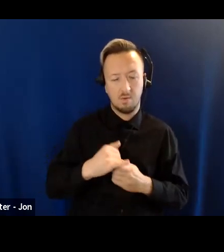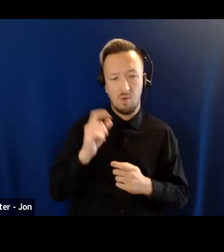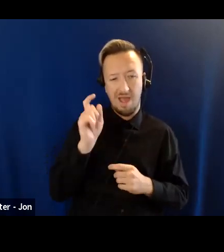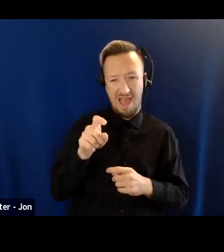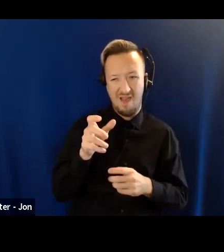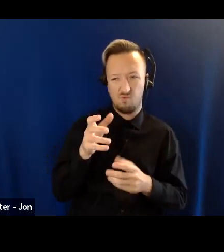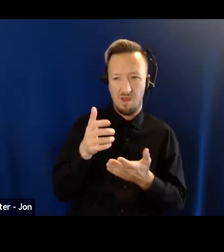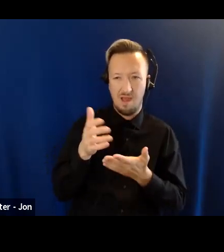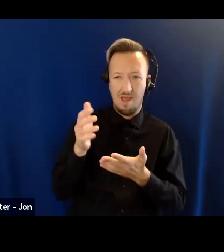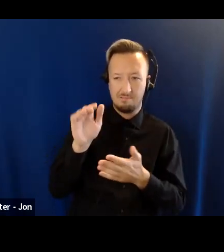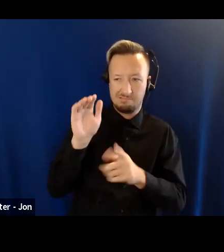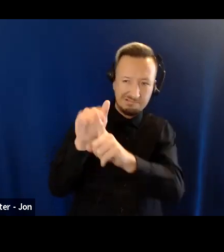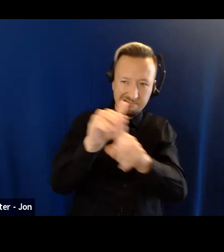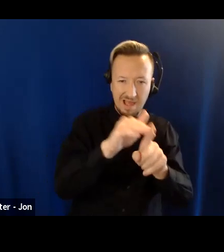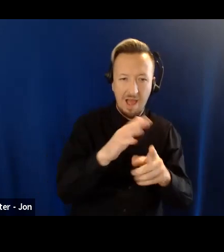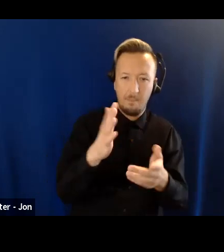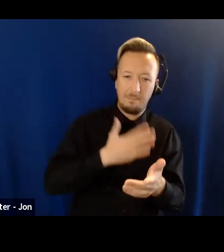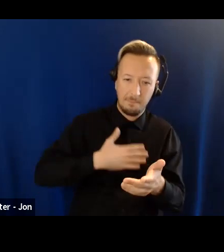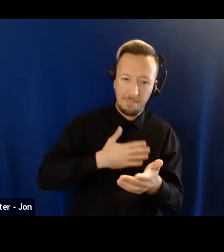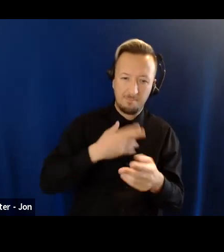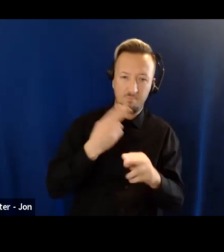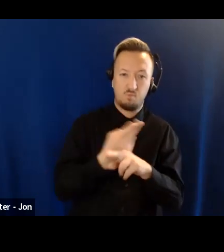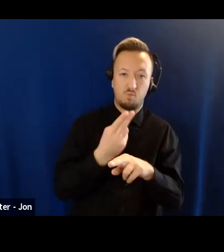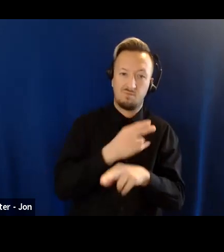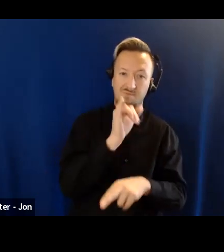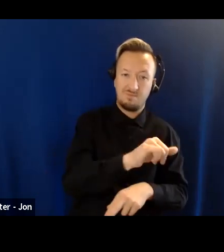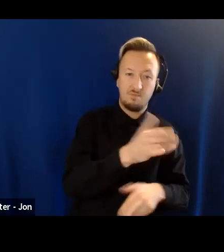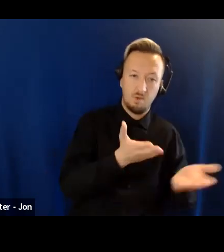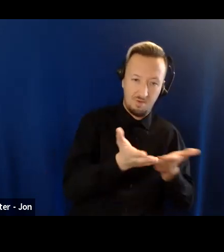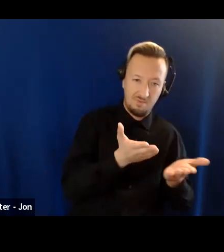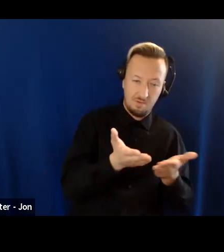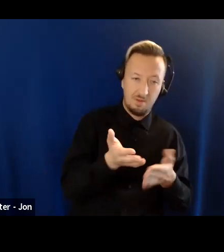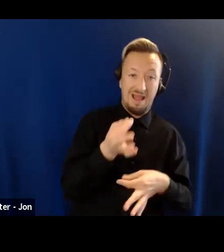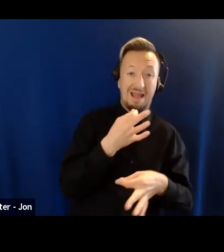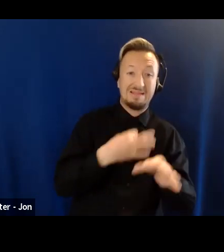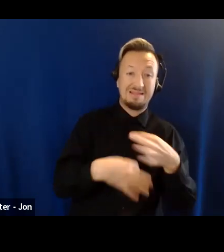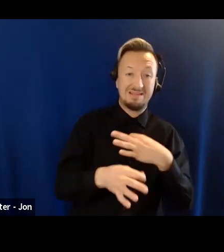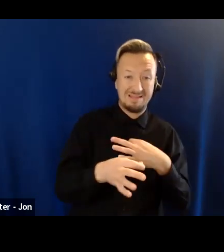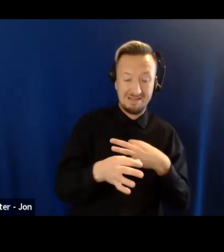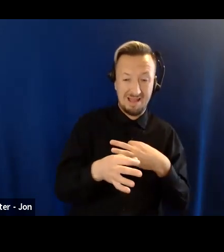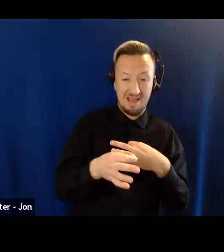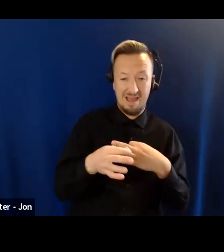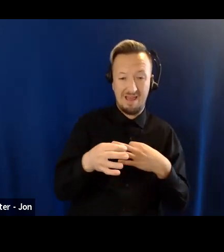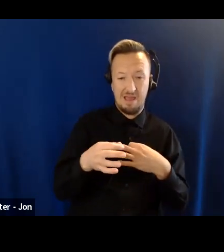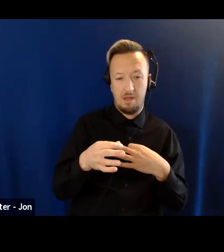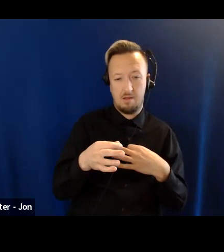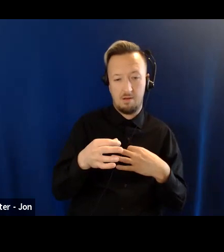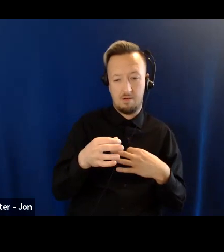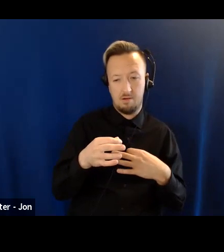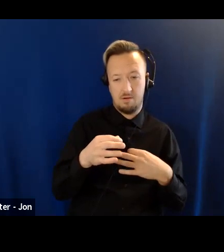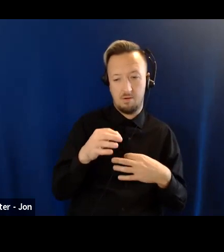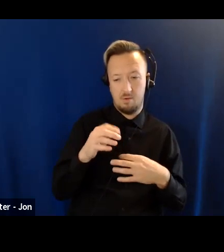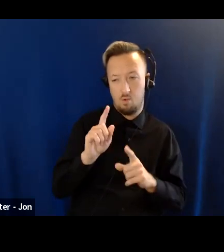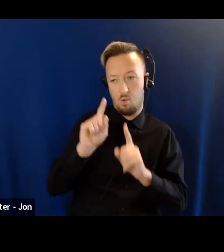to utilize this service rather than having residents, you know, check from 3 other